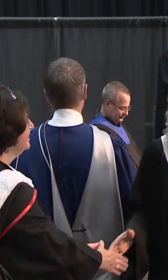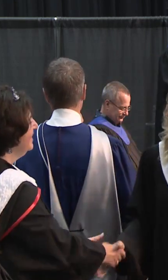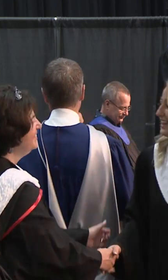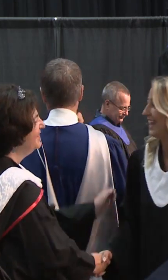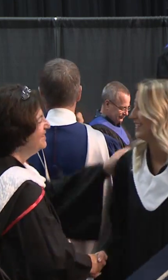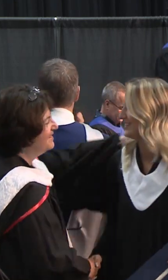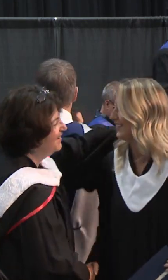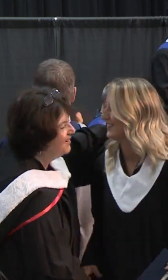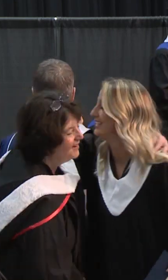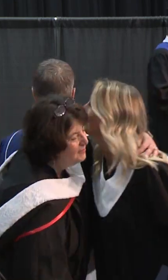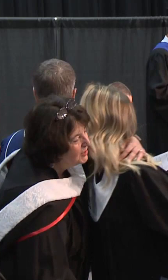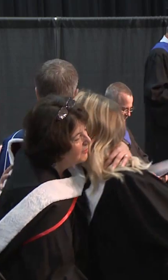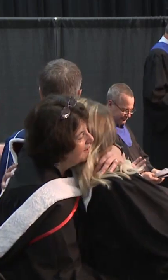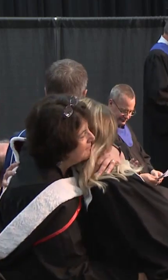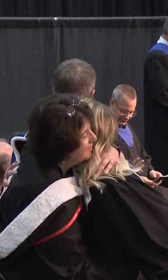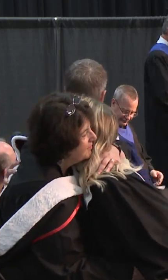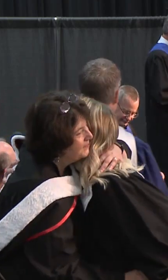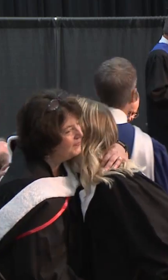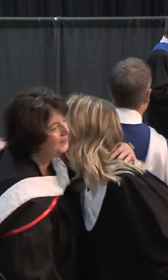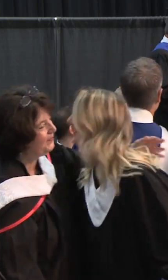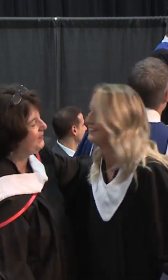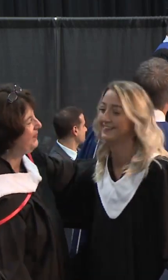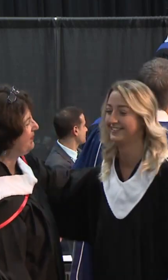Annick Leblanc.